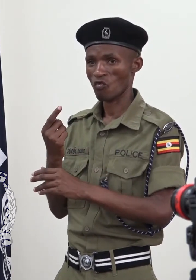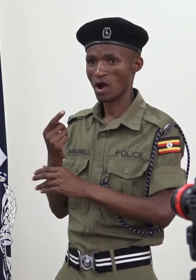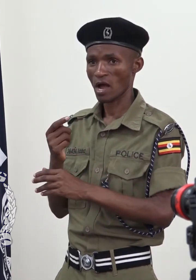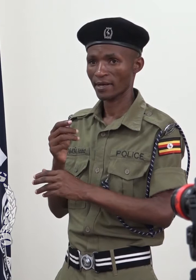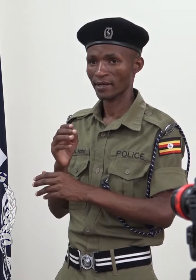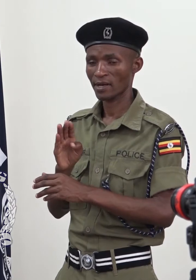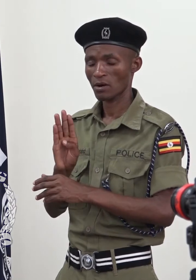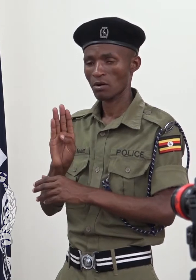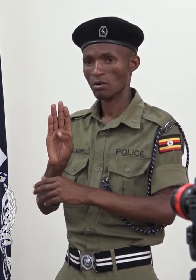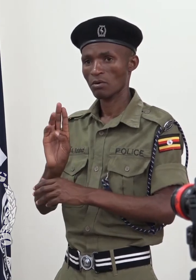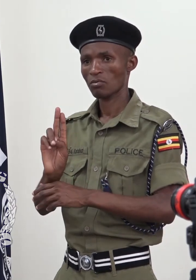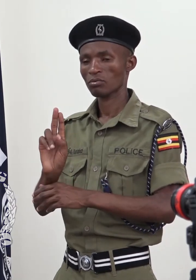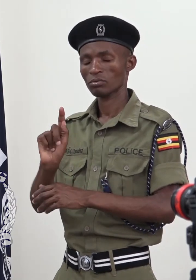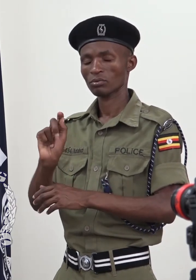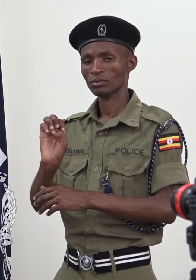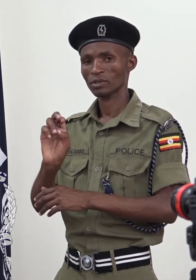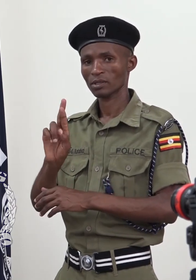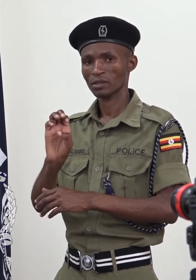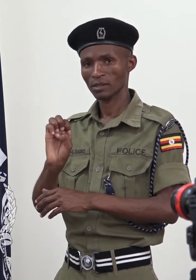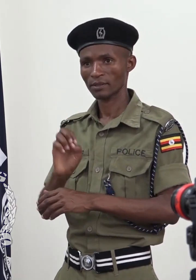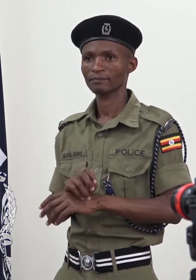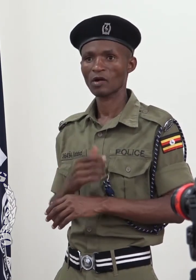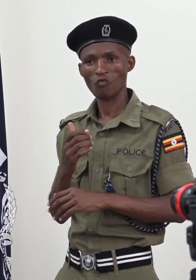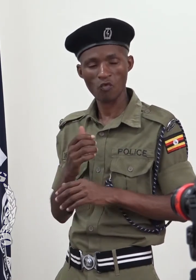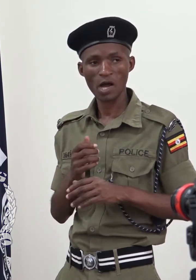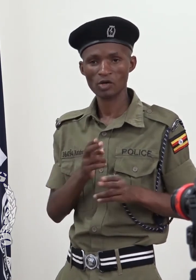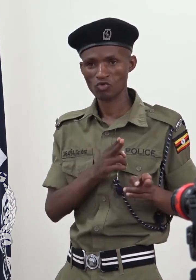casual workers in Jogo Zone.